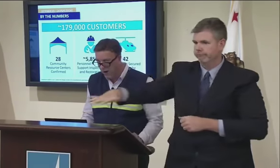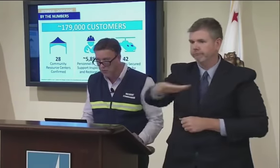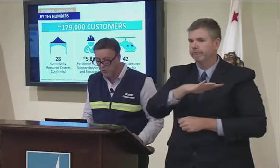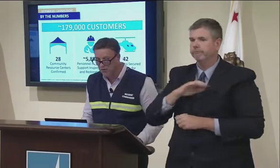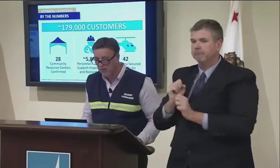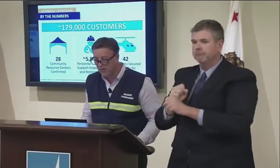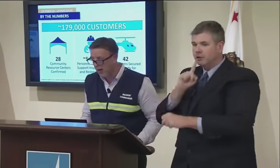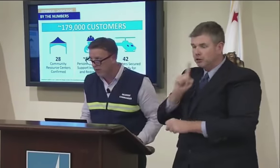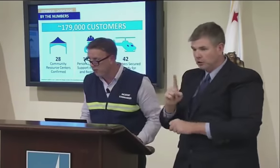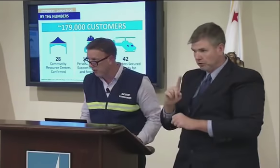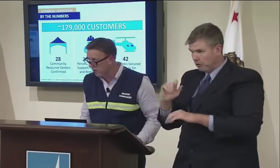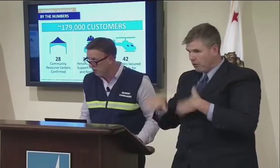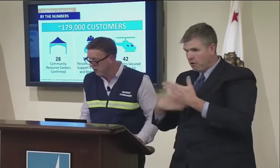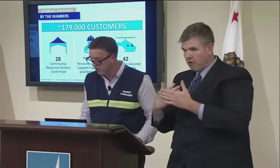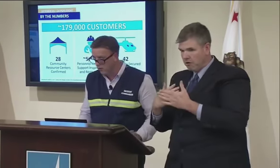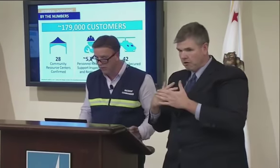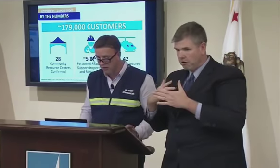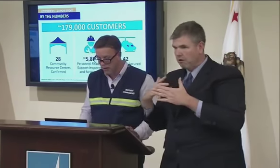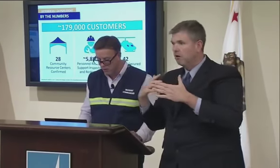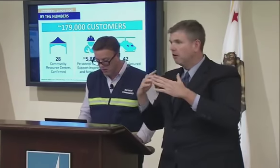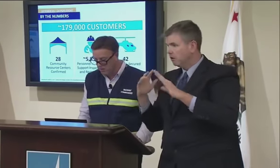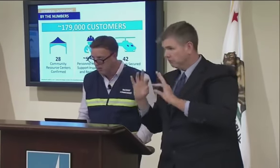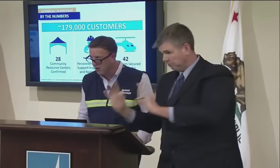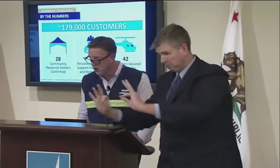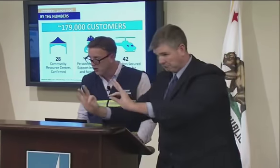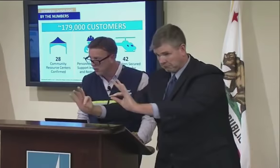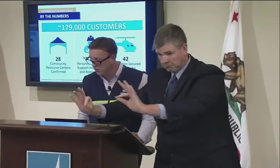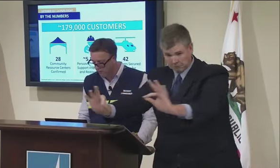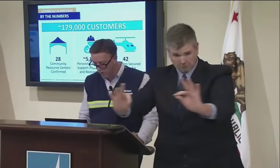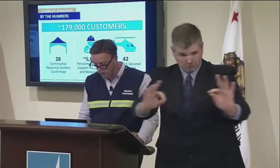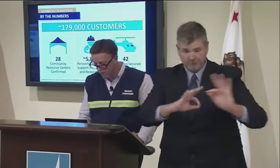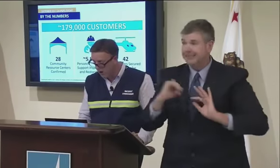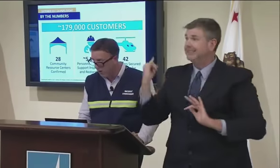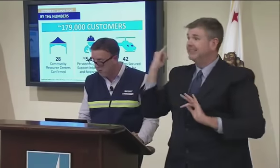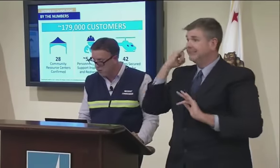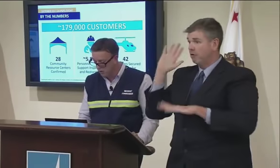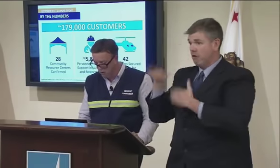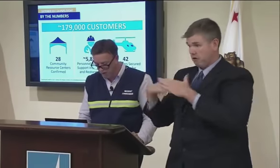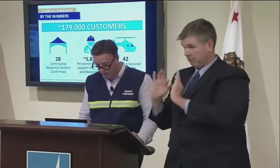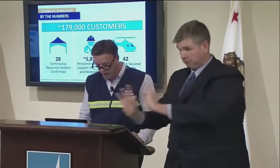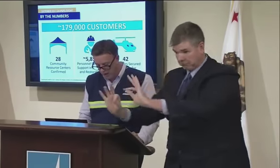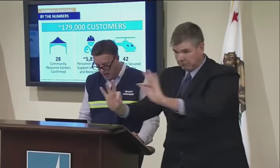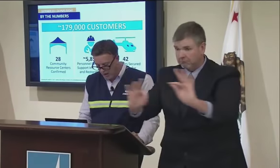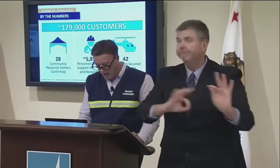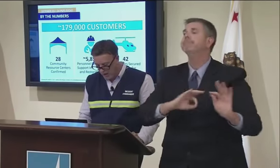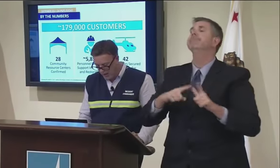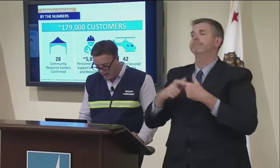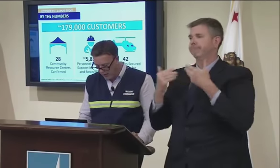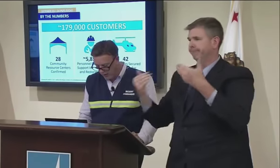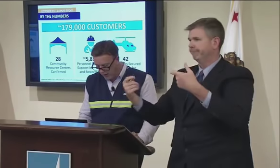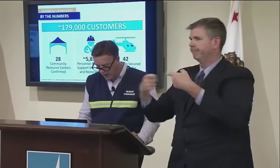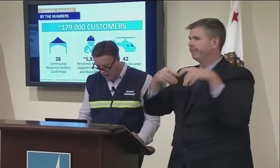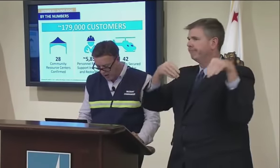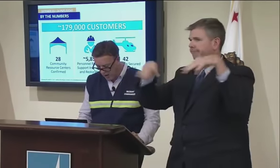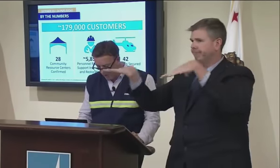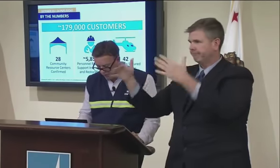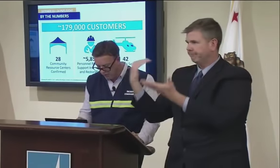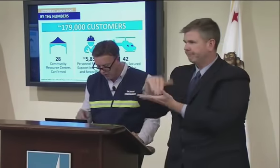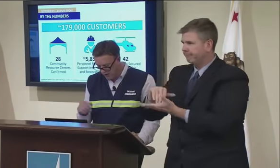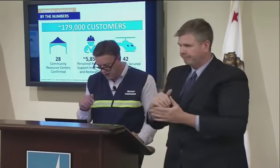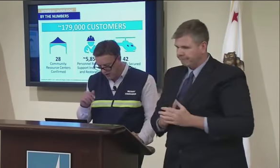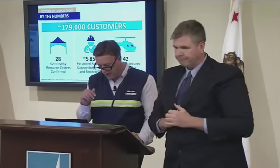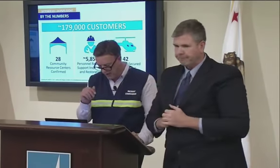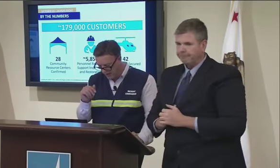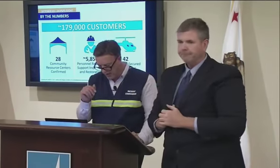have approximately 6,000 field resources that will be in position to perform the ground patrols. And then we also,